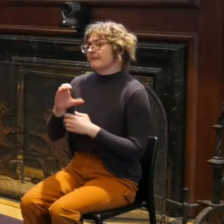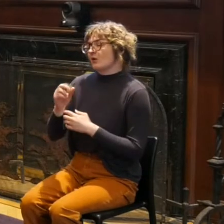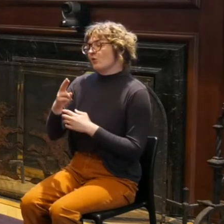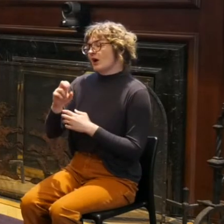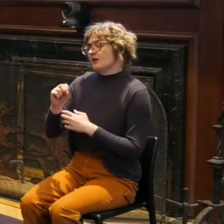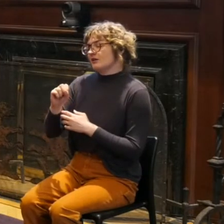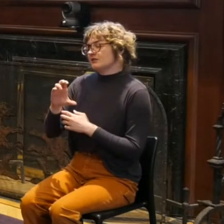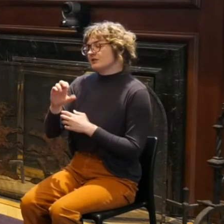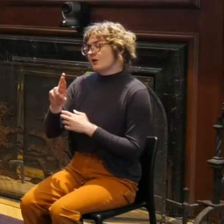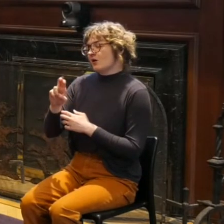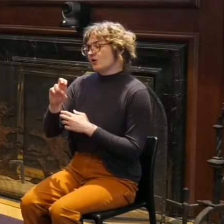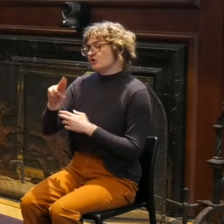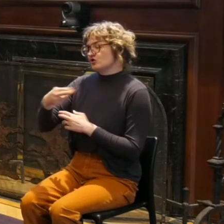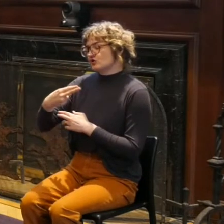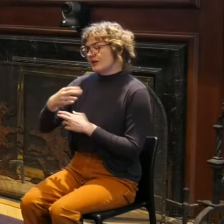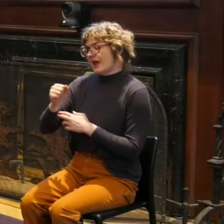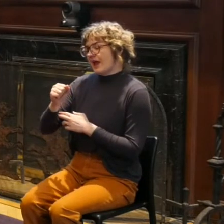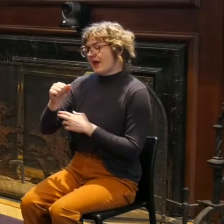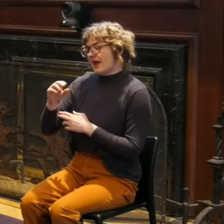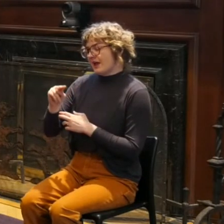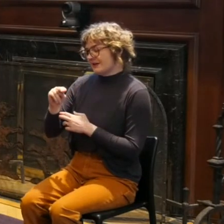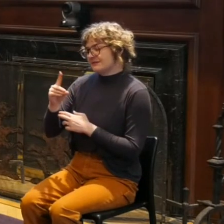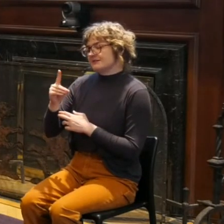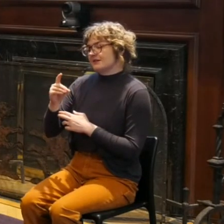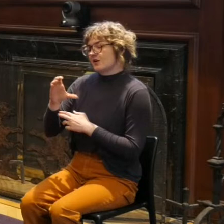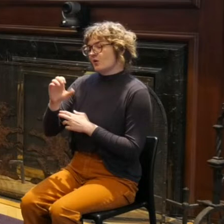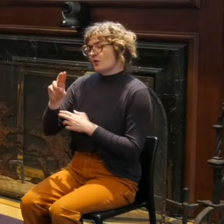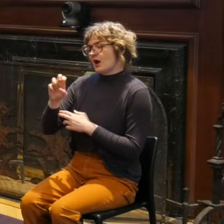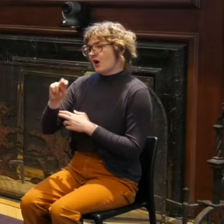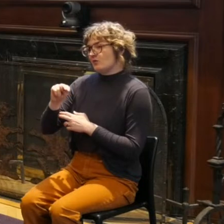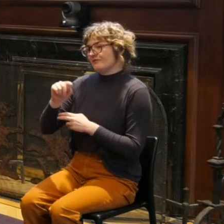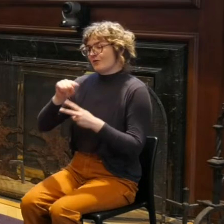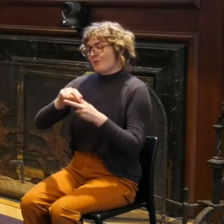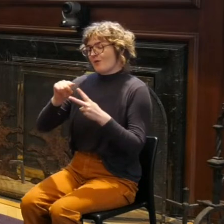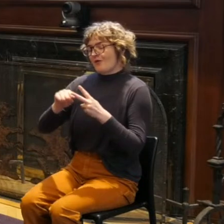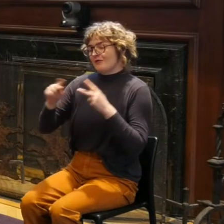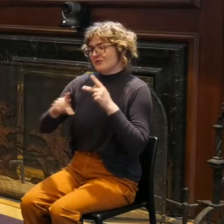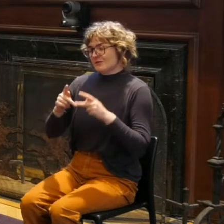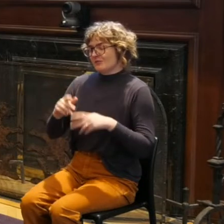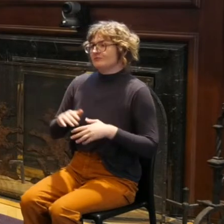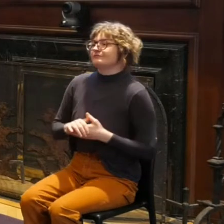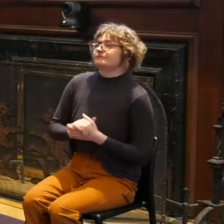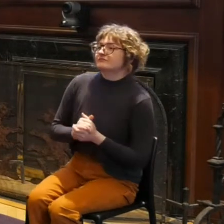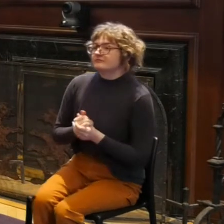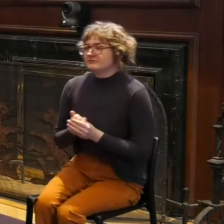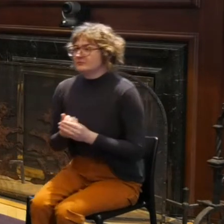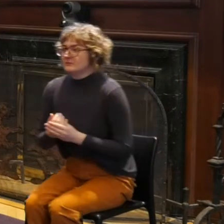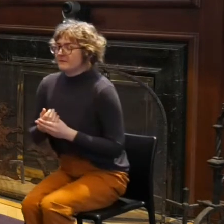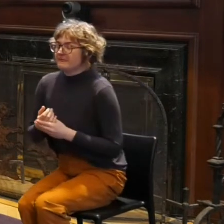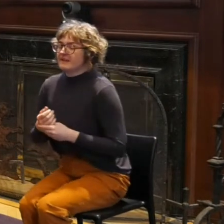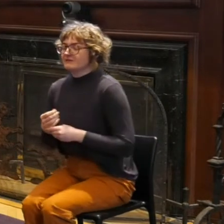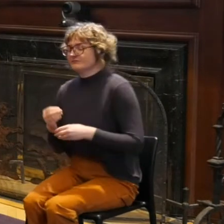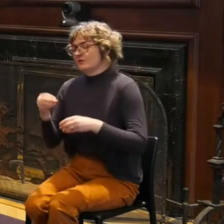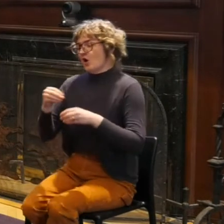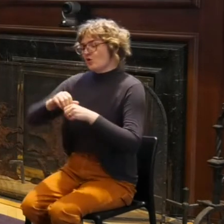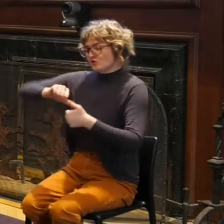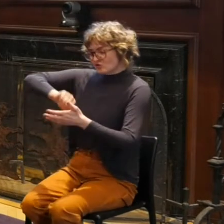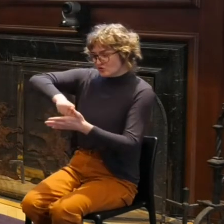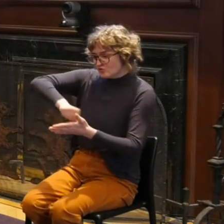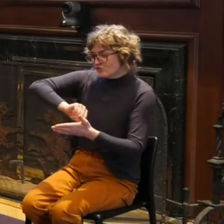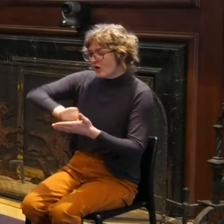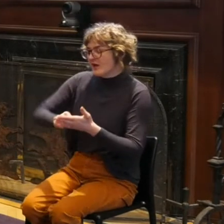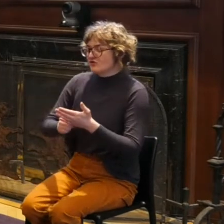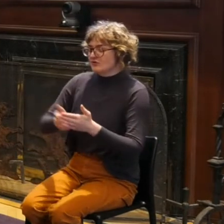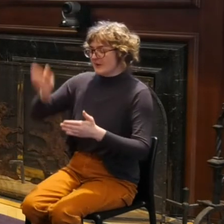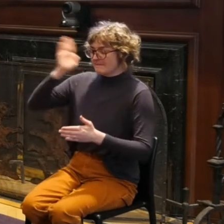an American Requiem for Echo Cole and Robert Walker. The epigraph, crushed in the back of a